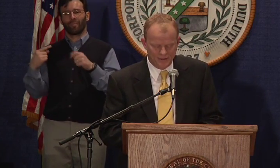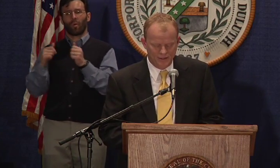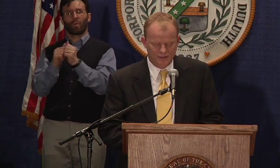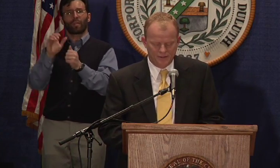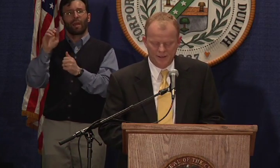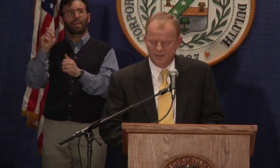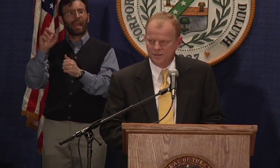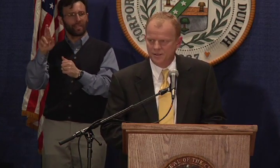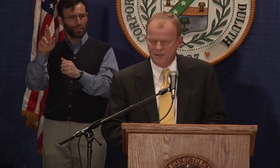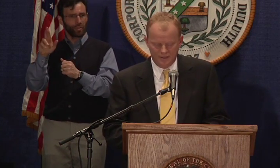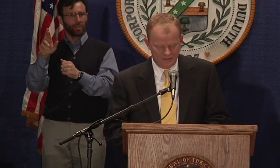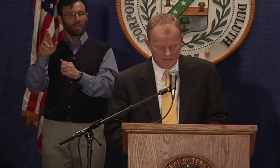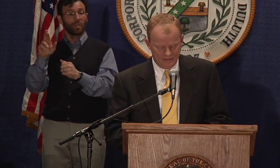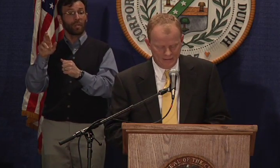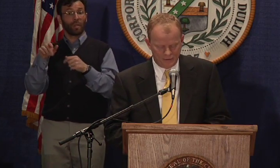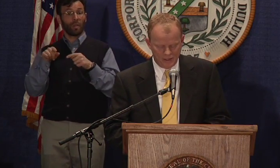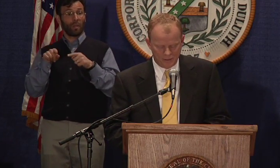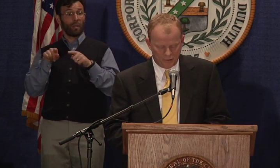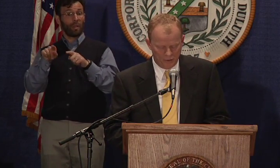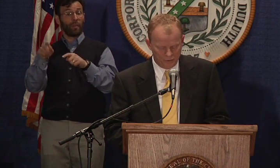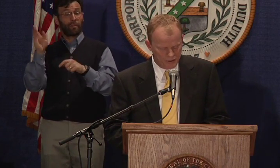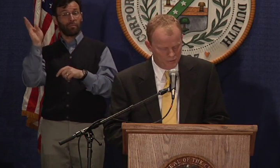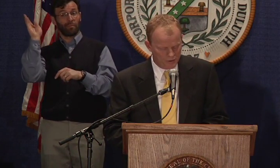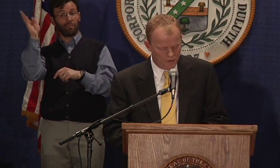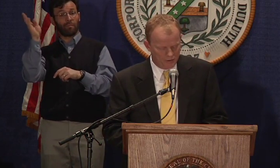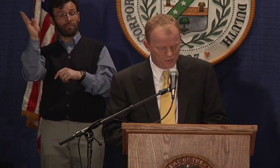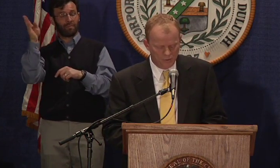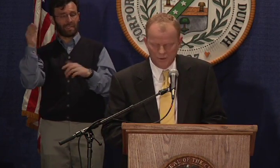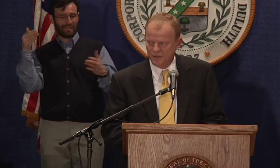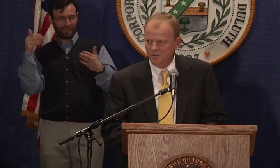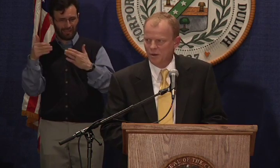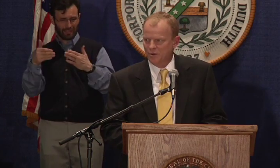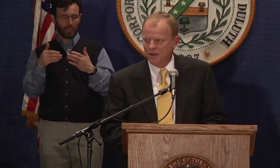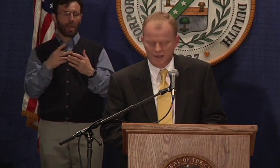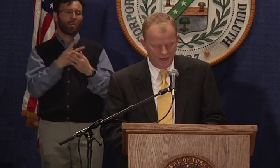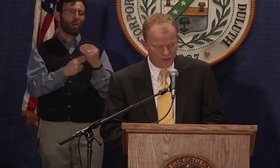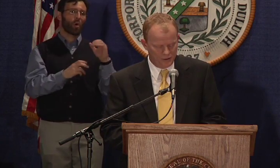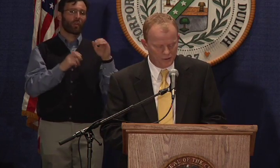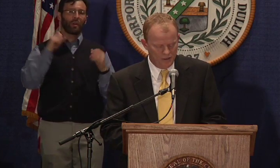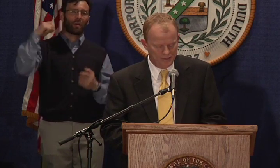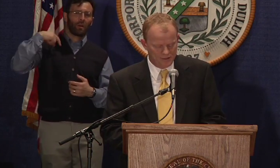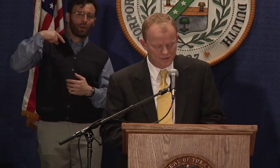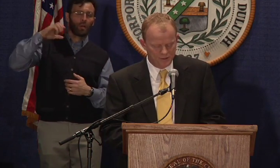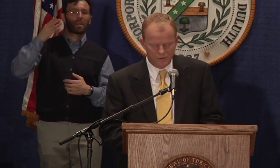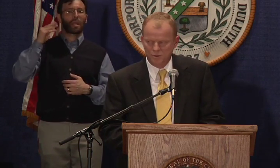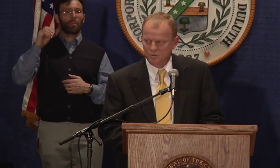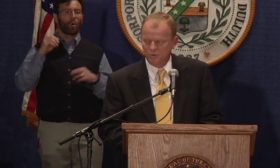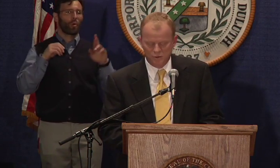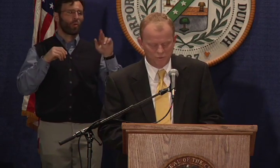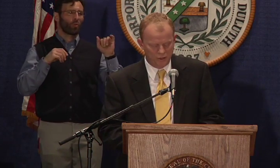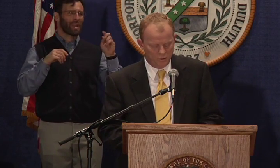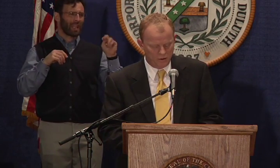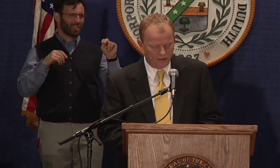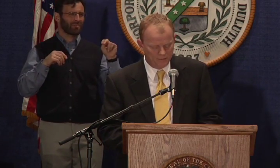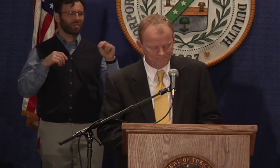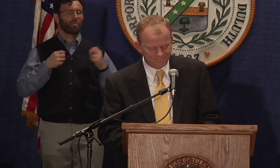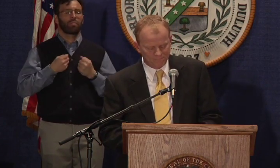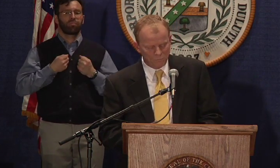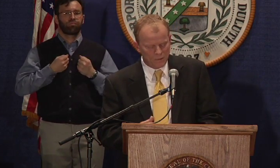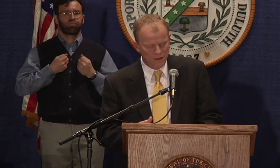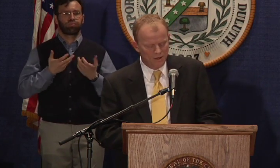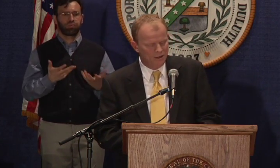and as the State of the City address approached, she was going through both chemo and radiation treatments, and she was pretty worn